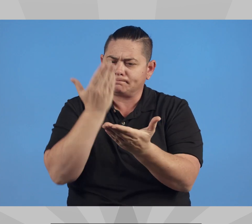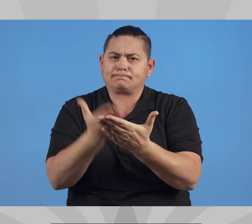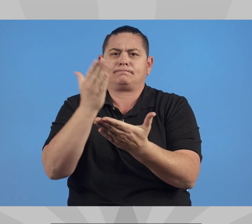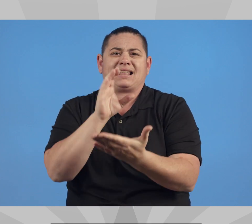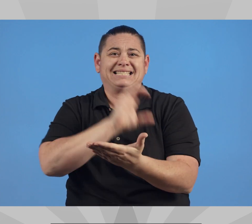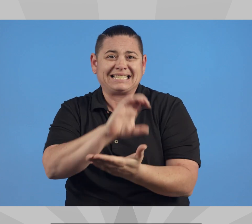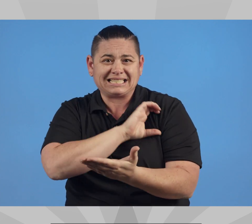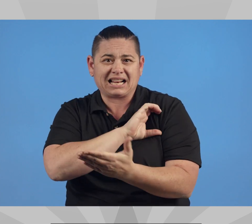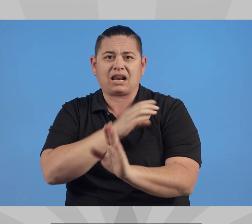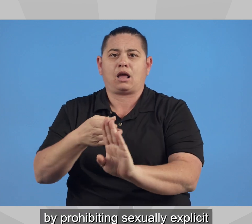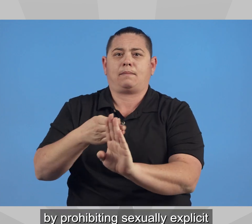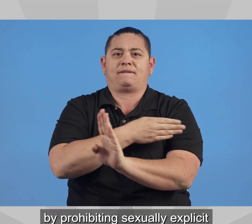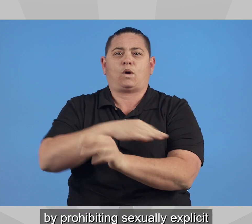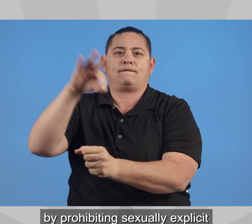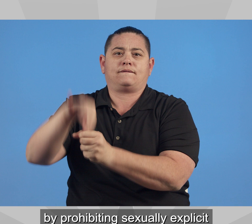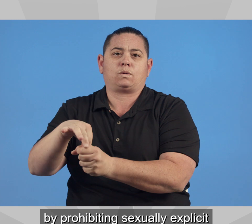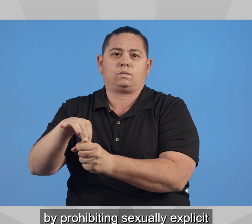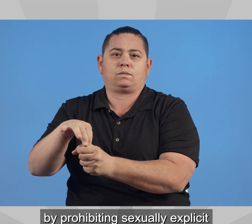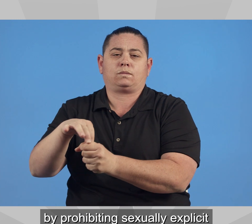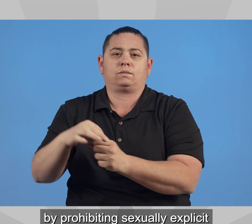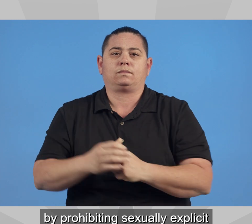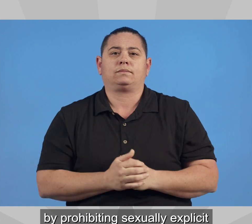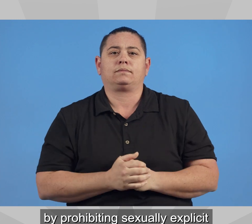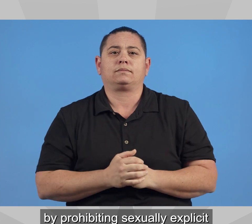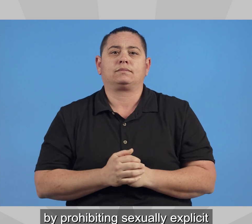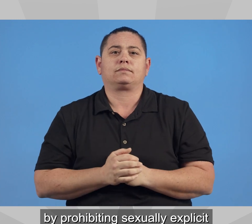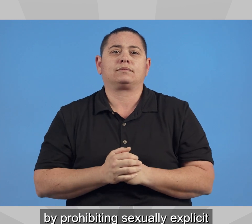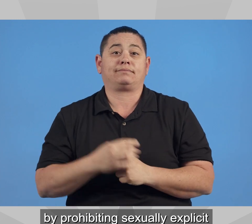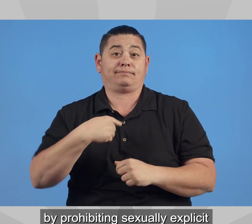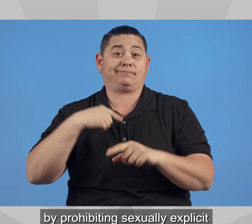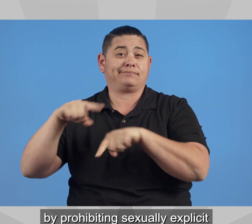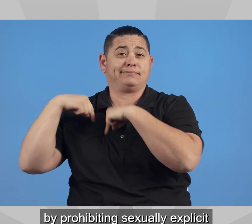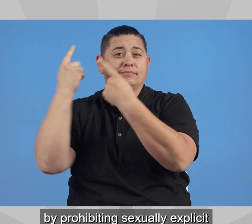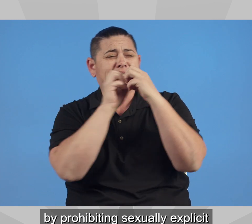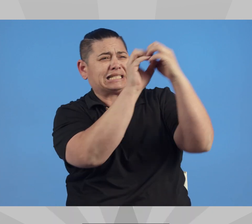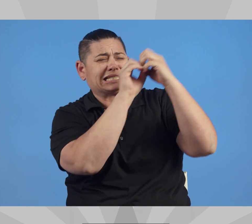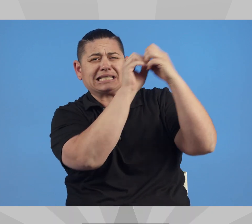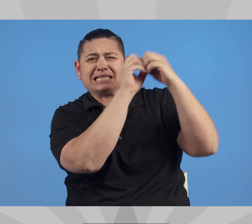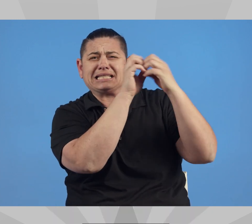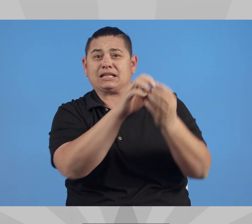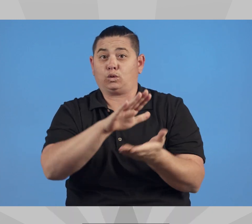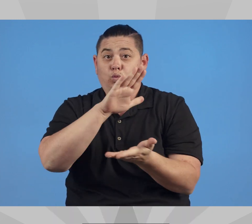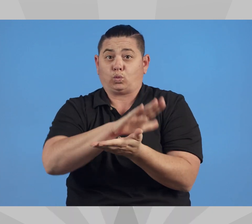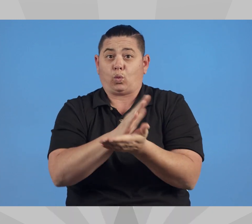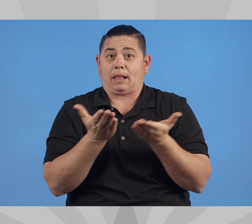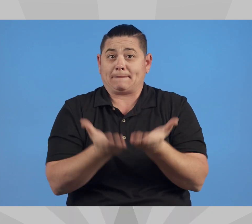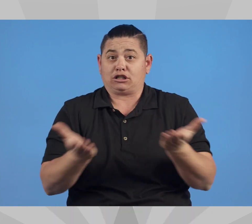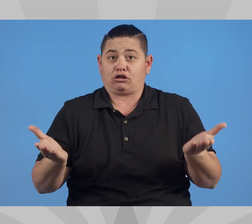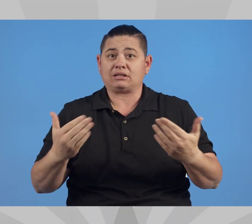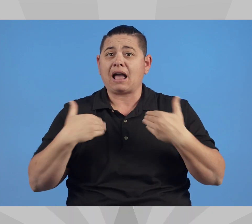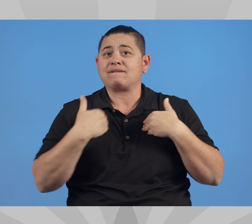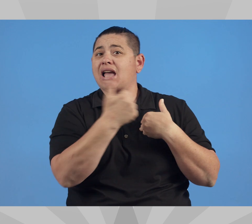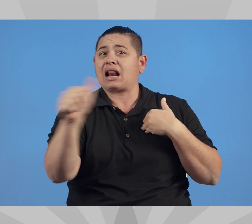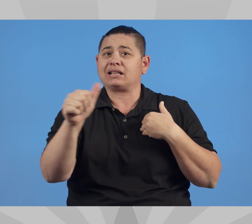I've fought to protect children by prohibiting sexually explicit material from being used in our schools.